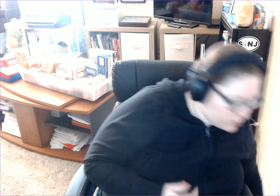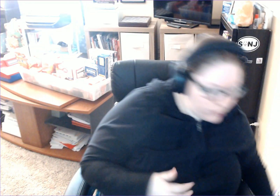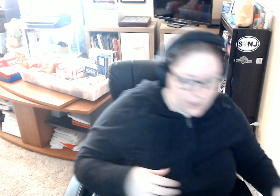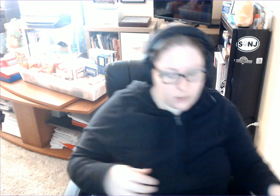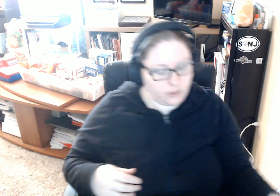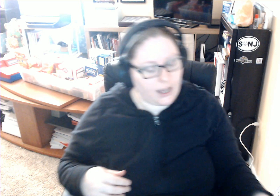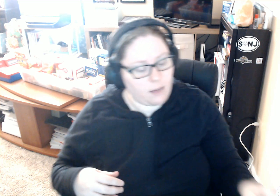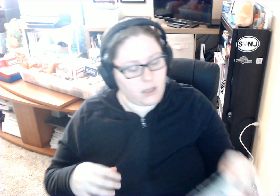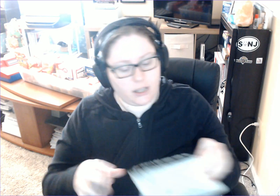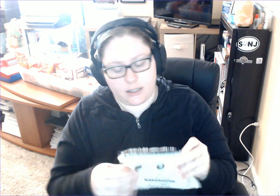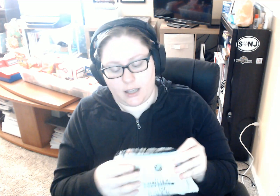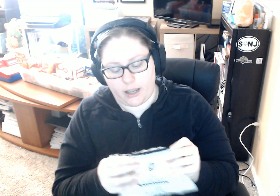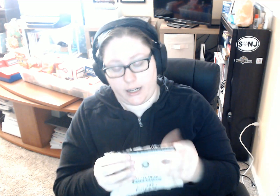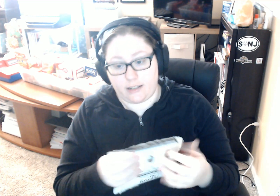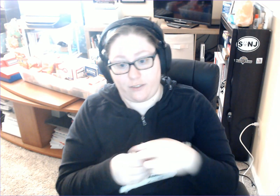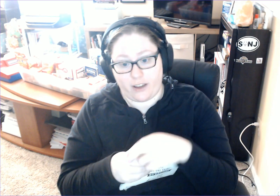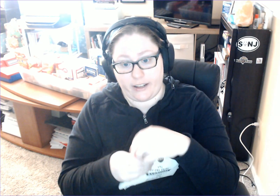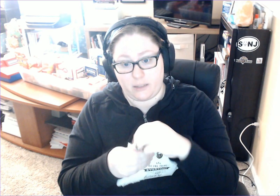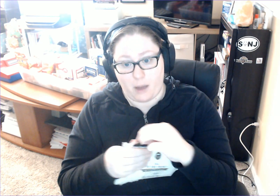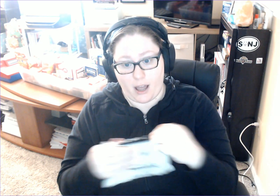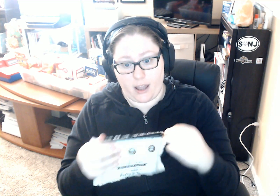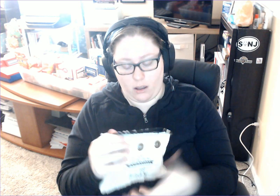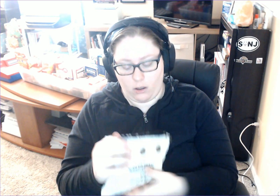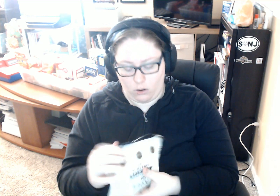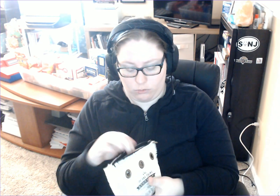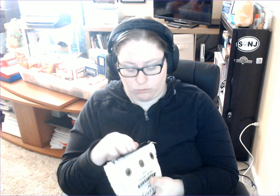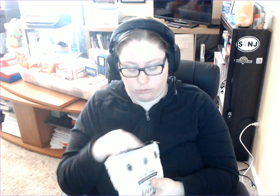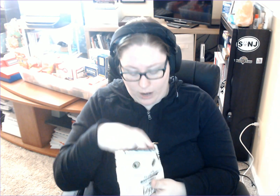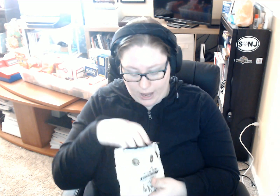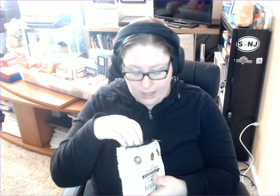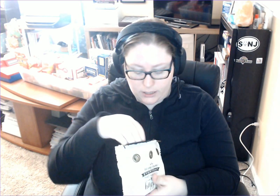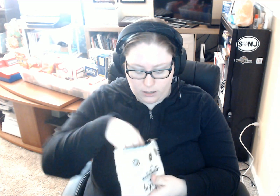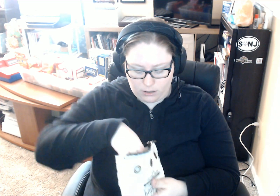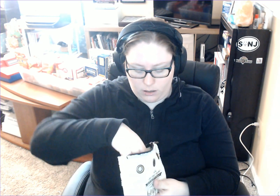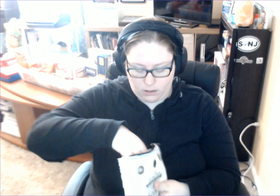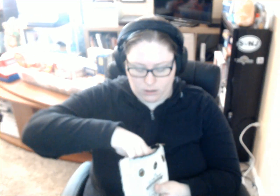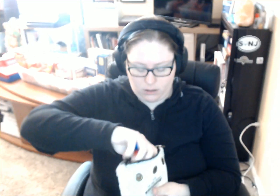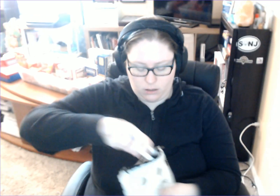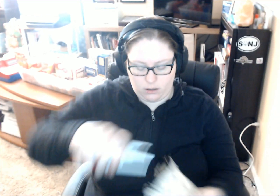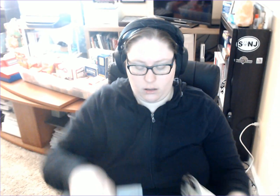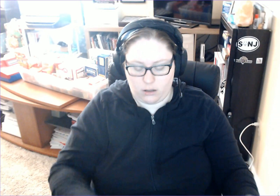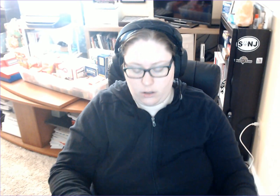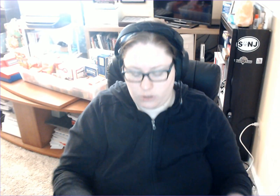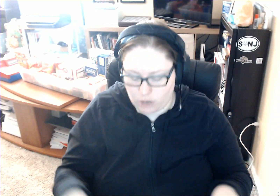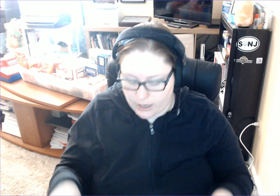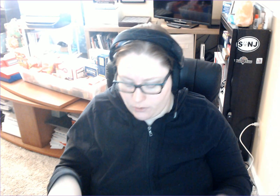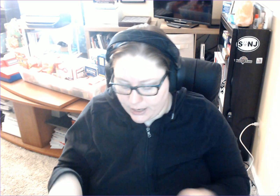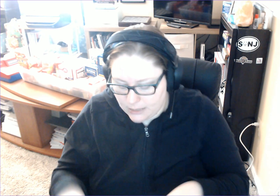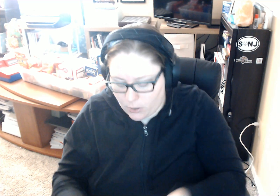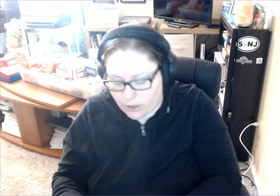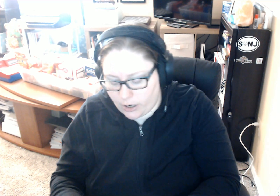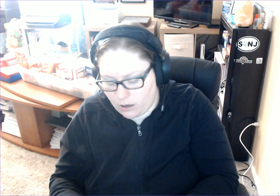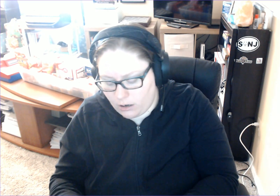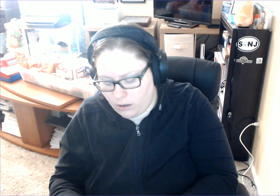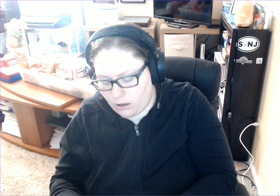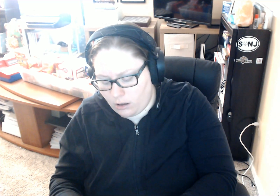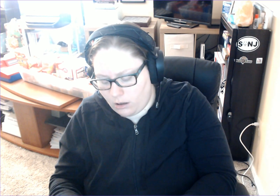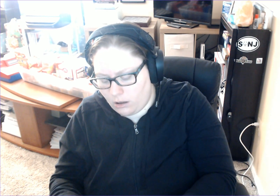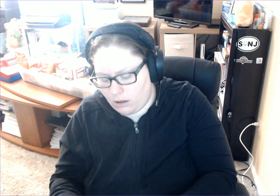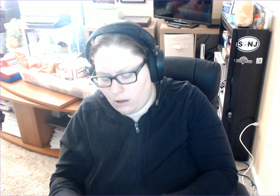what that means? I need to find my red dry erase marker.